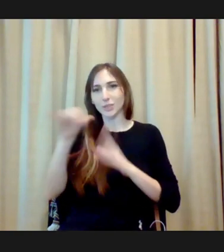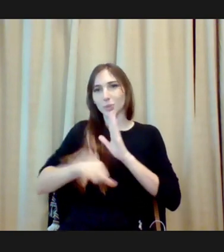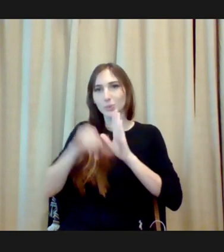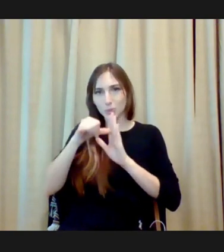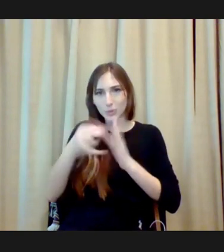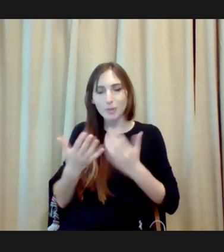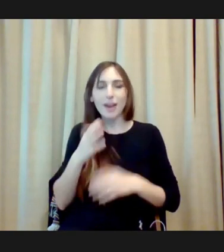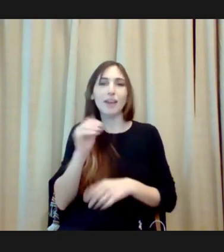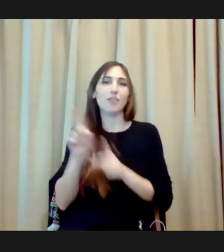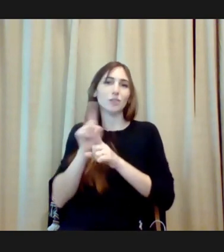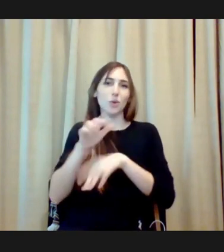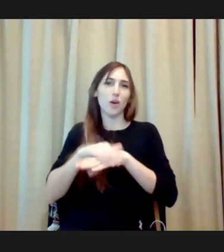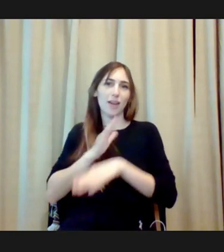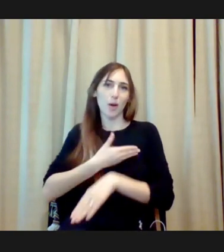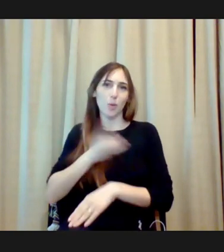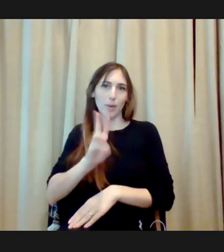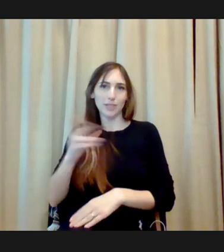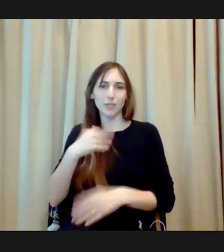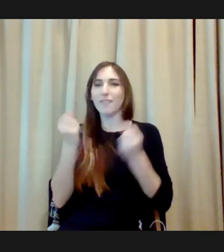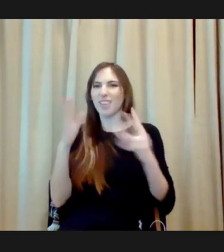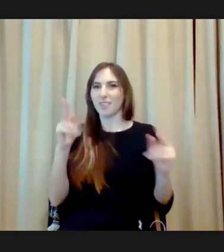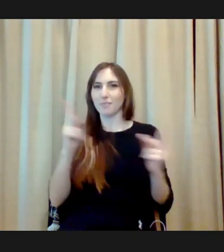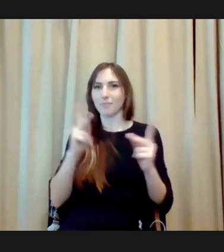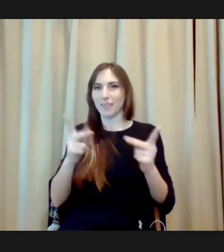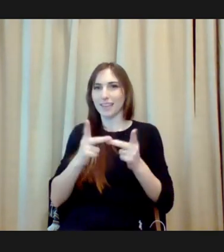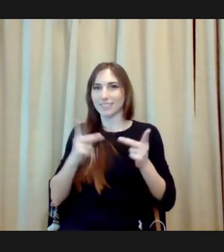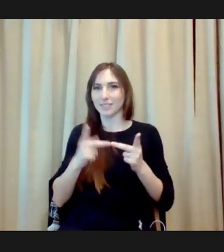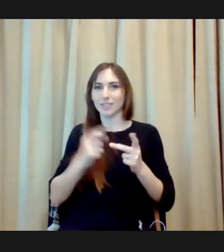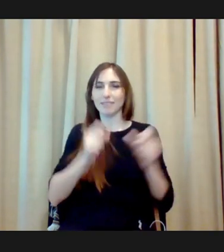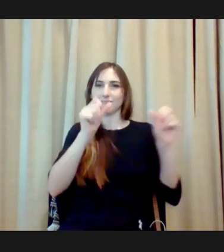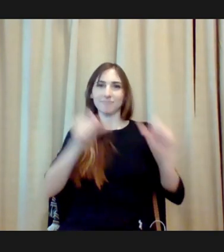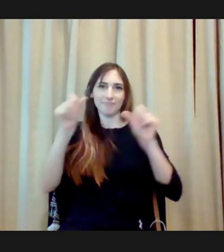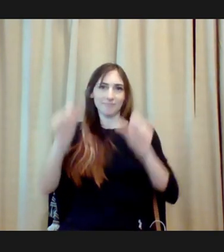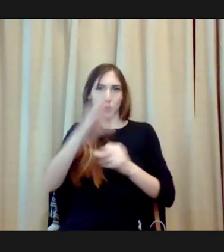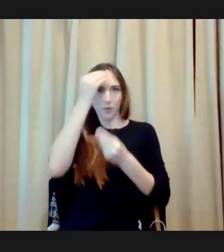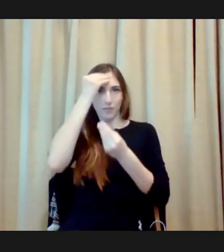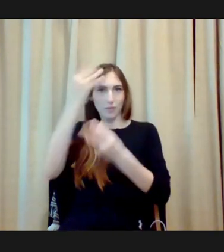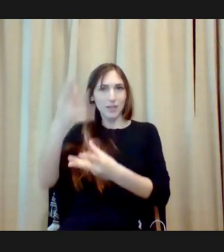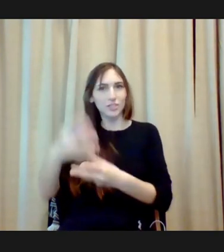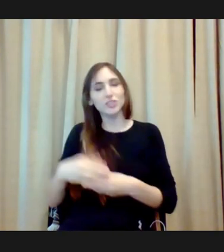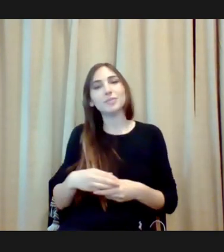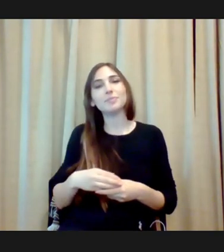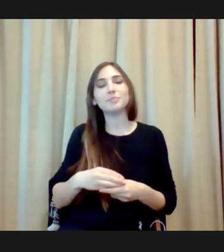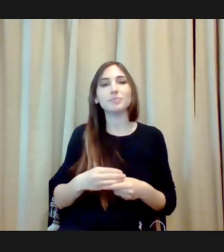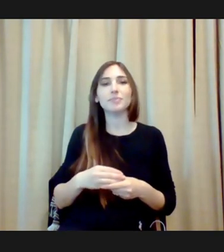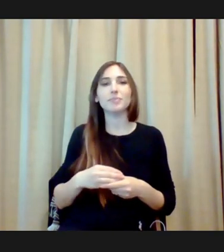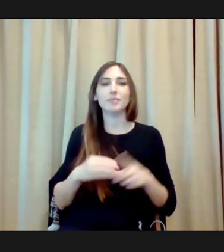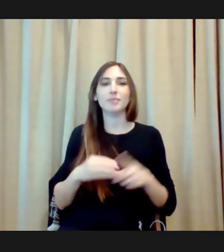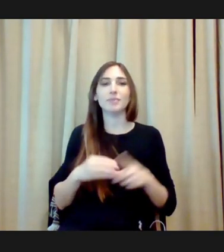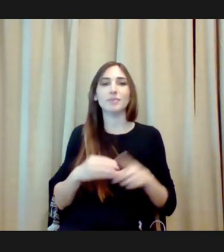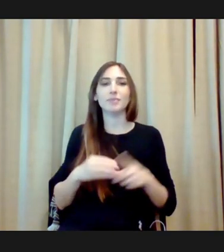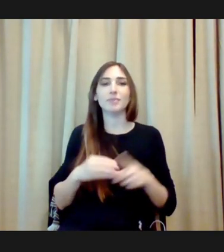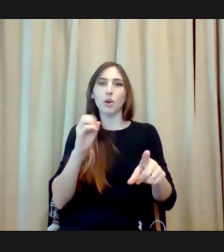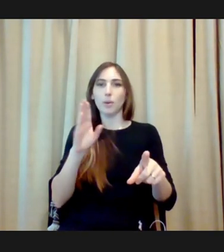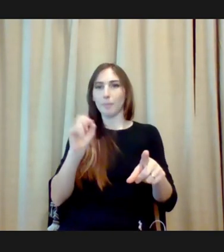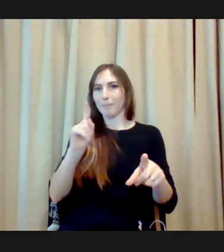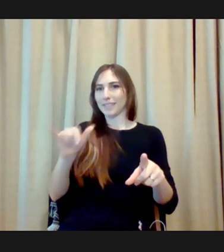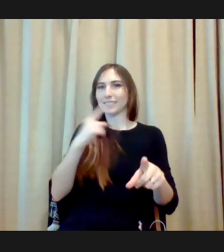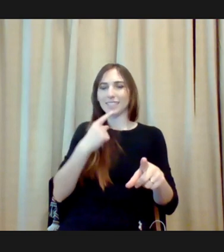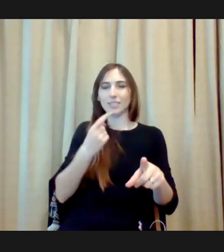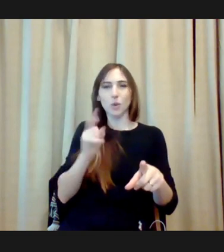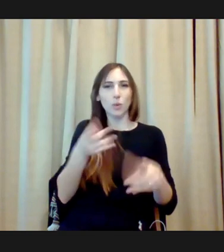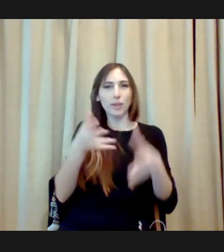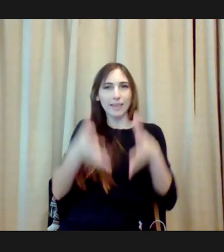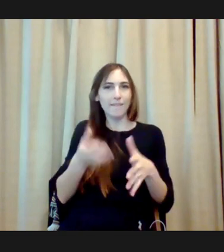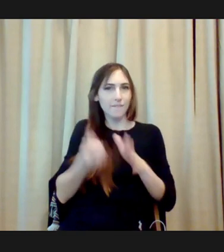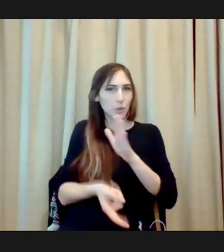So we have lots of places that we can post that. So, yeah, absolutely. We only have a few minutes left.